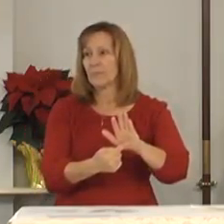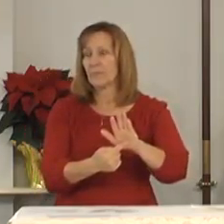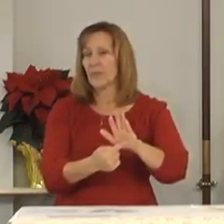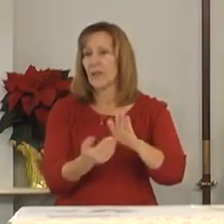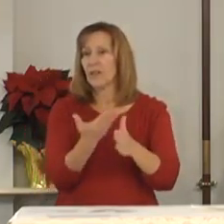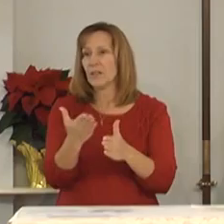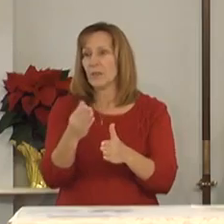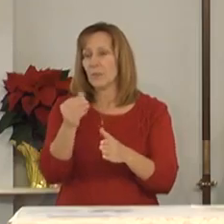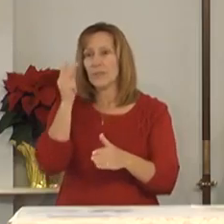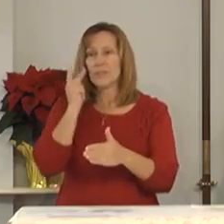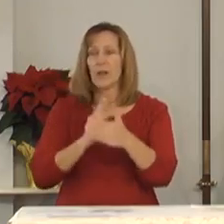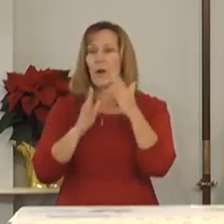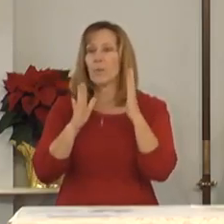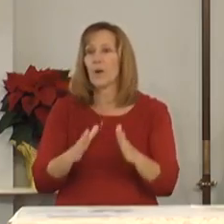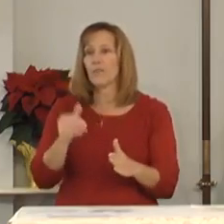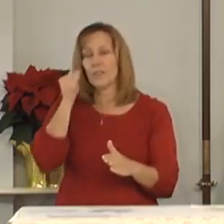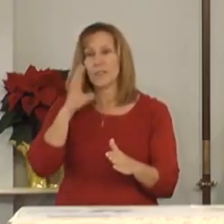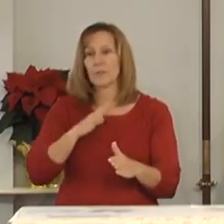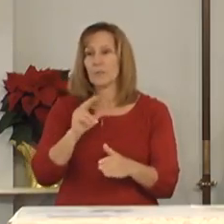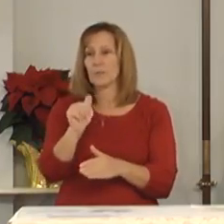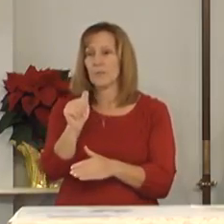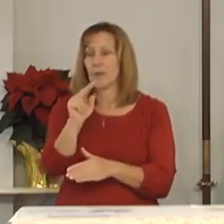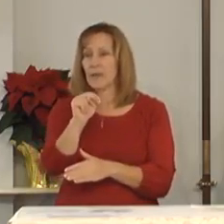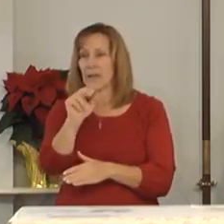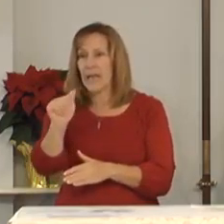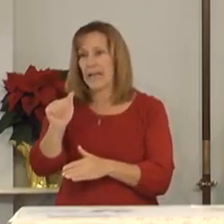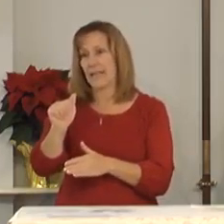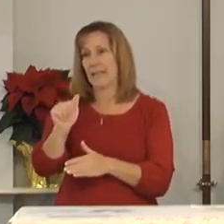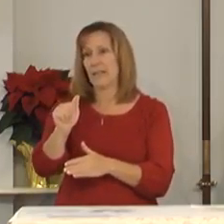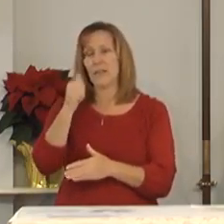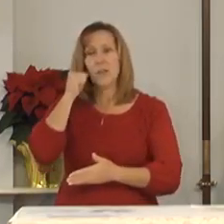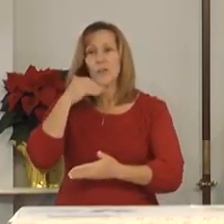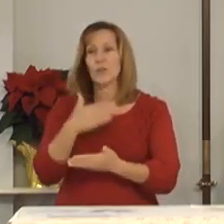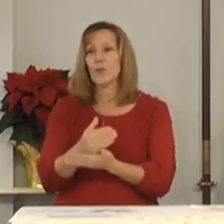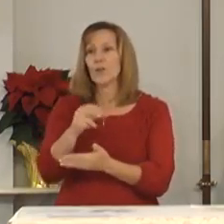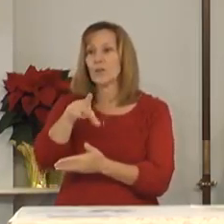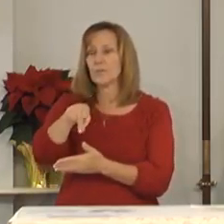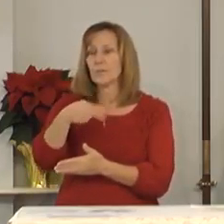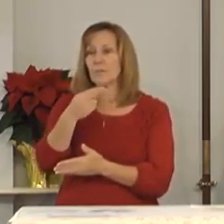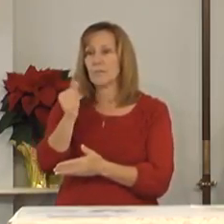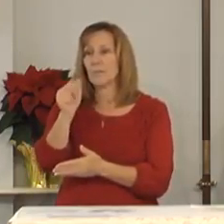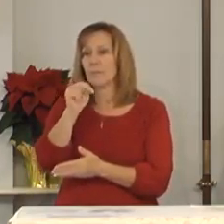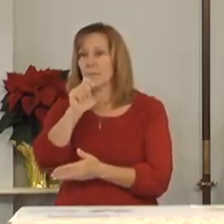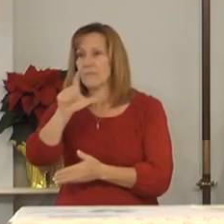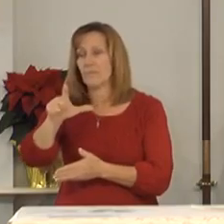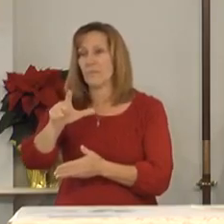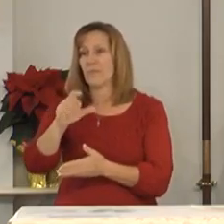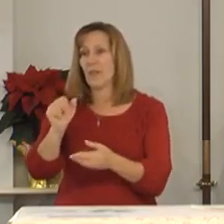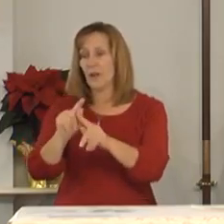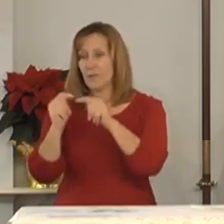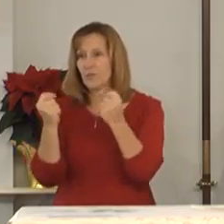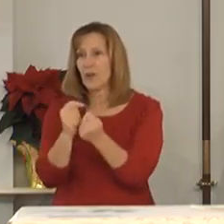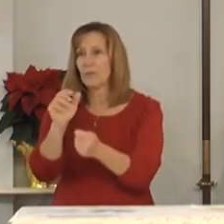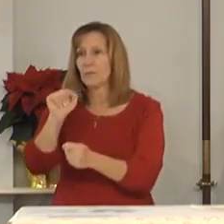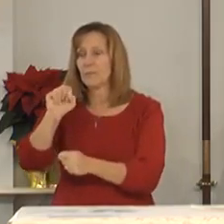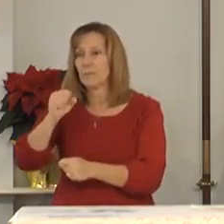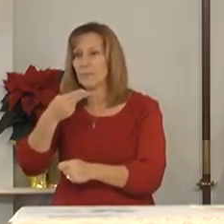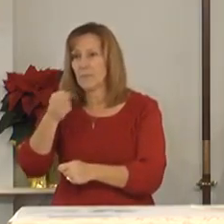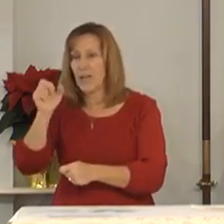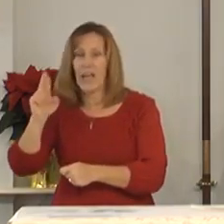And there was a prophetess, Anna, the daughter of Phanuel, of the tribe of